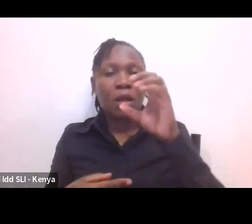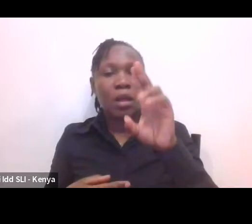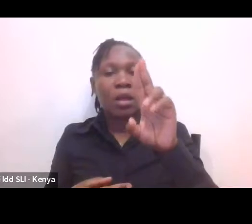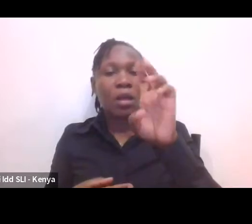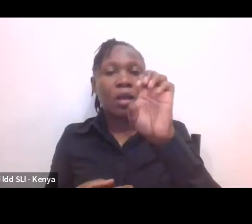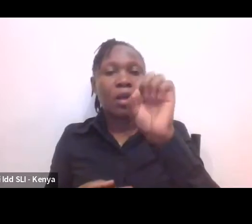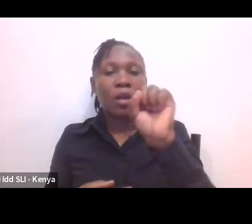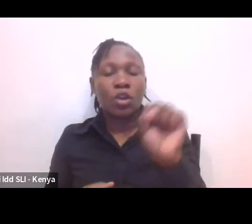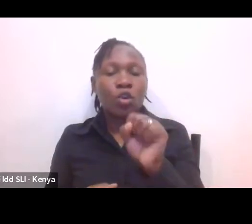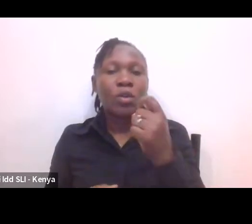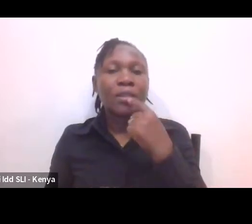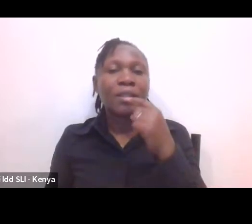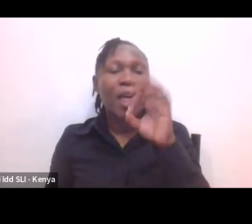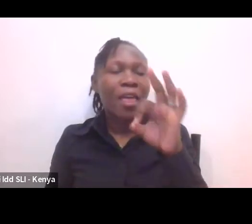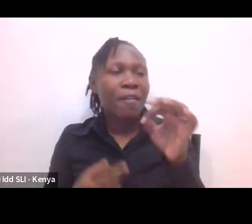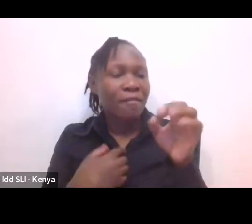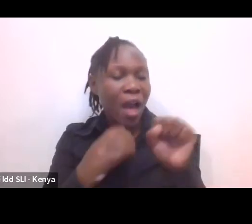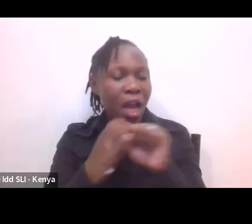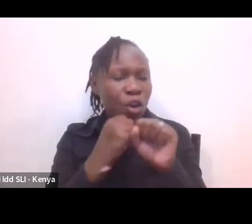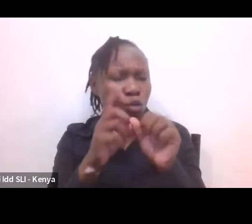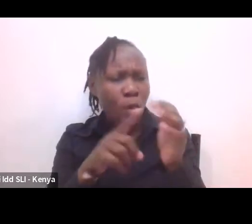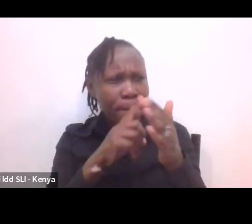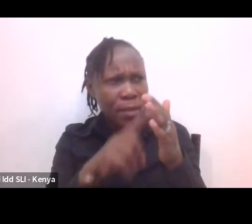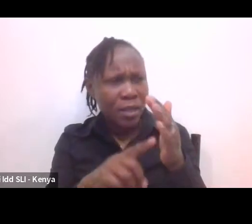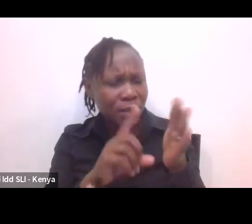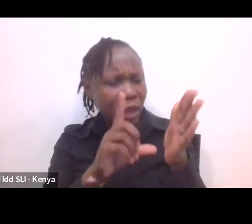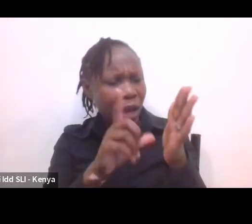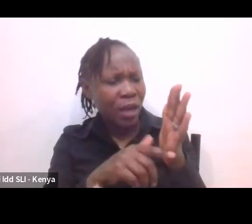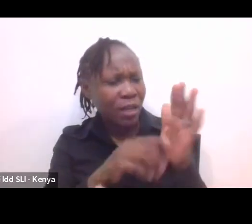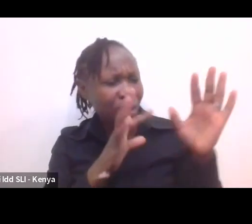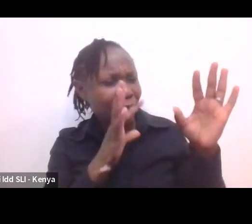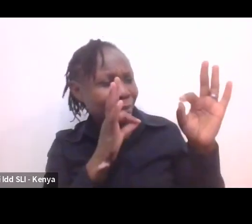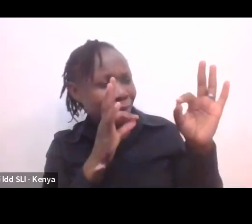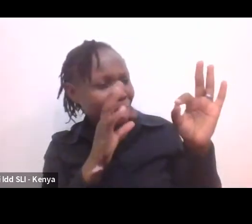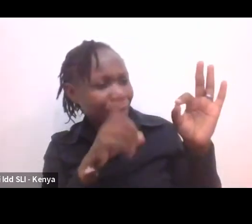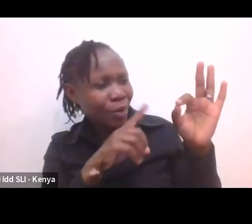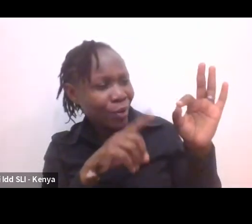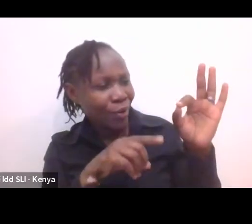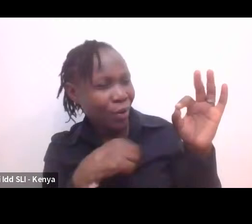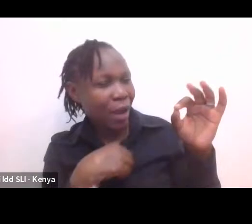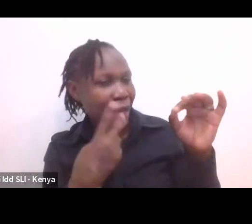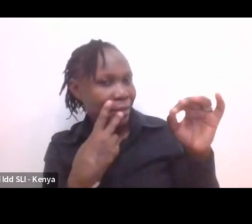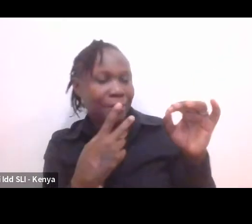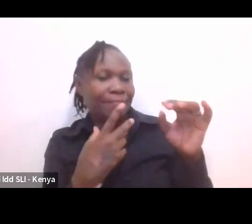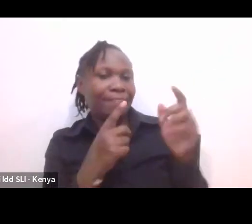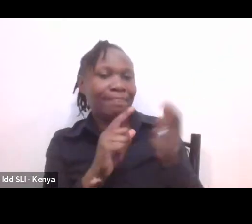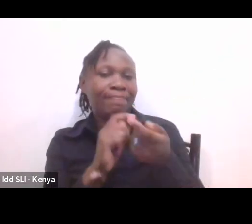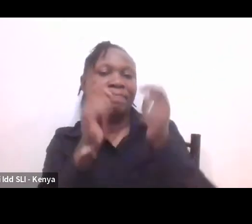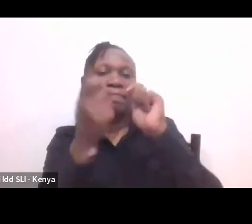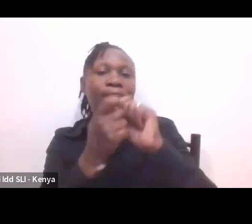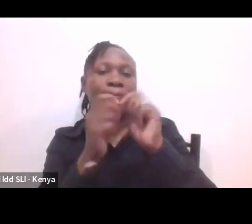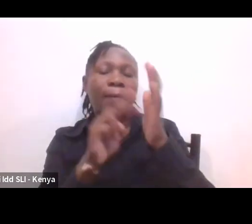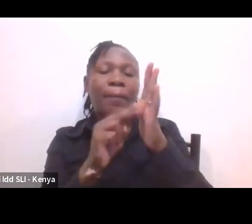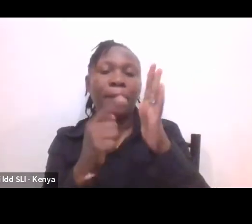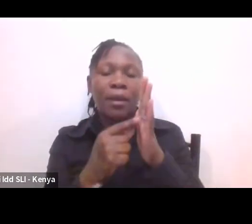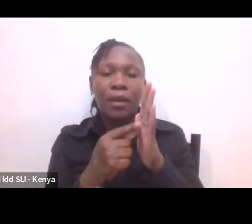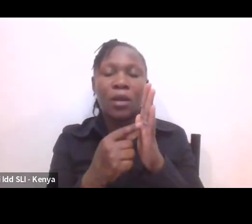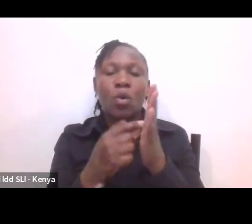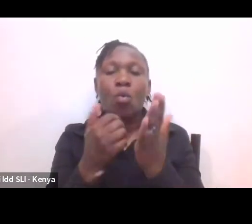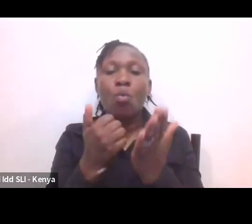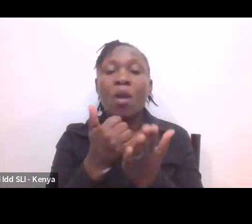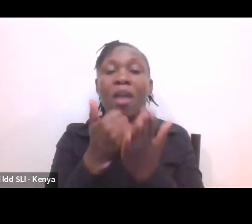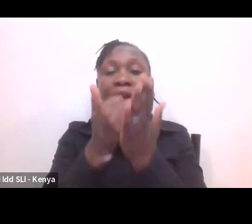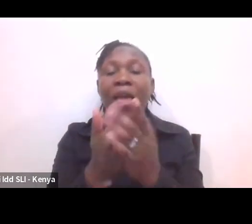have to work to realign my playing with theirs. We have to help one another. We have to